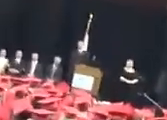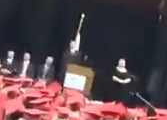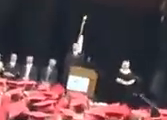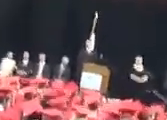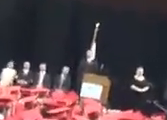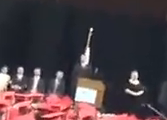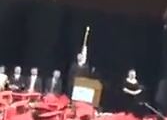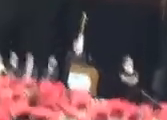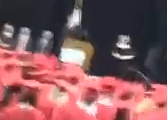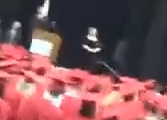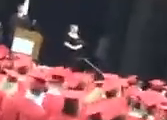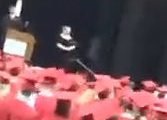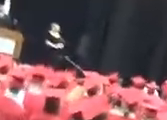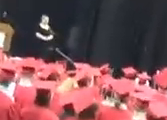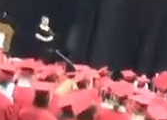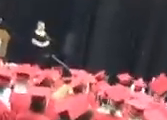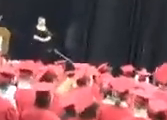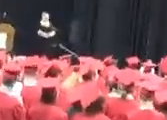after.